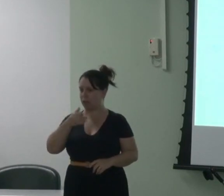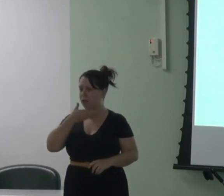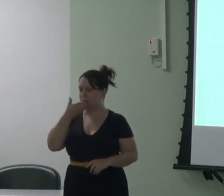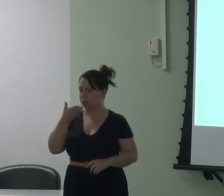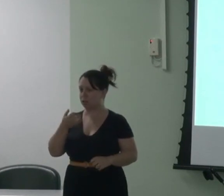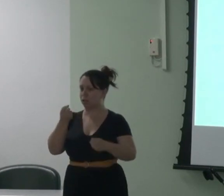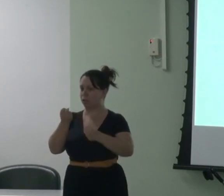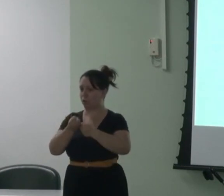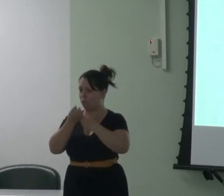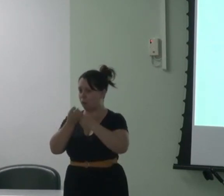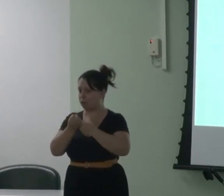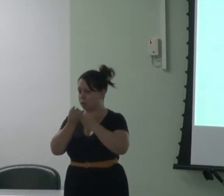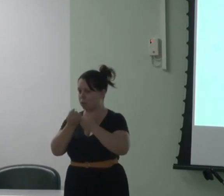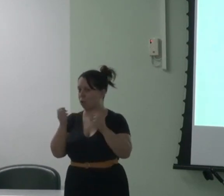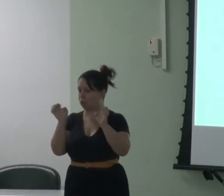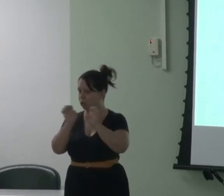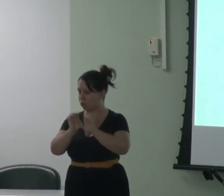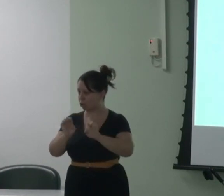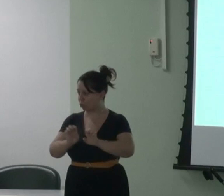information structure.